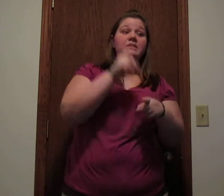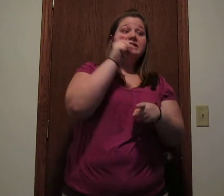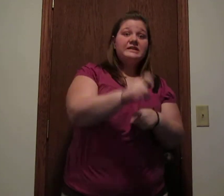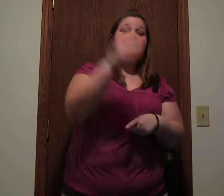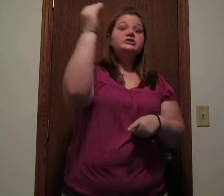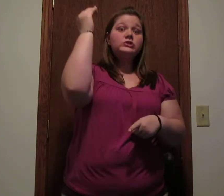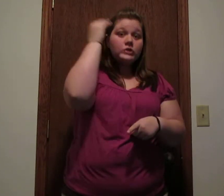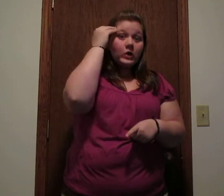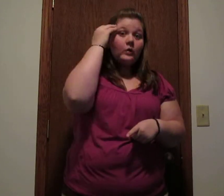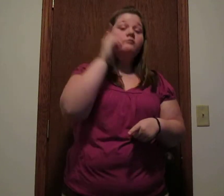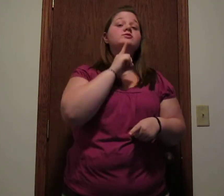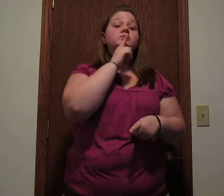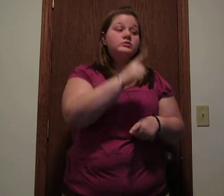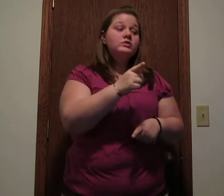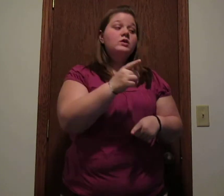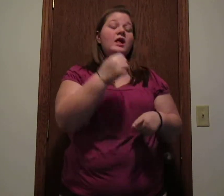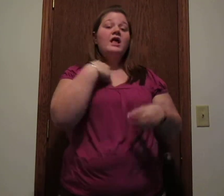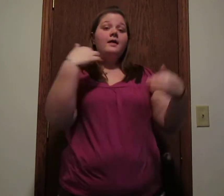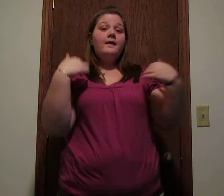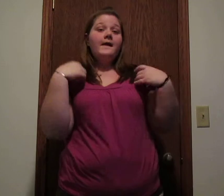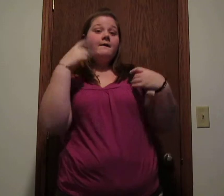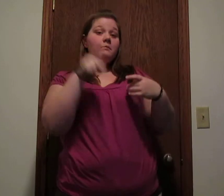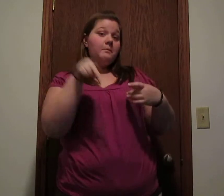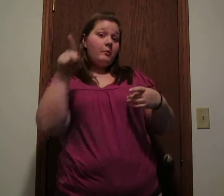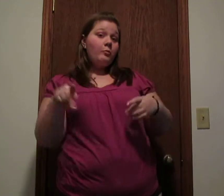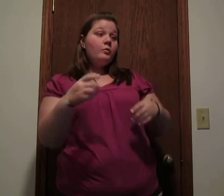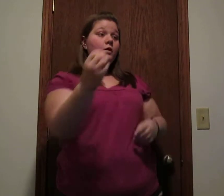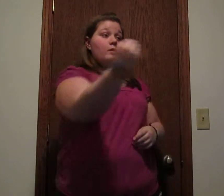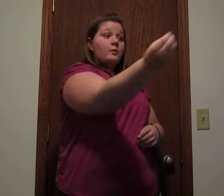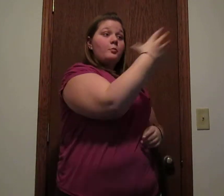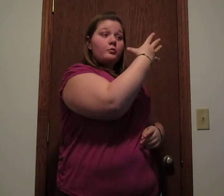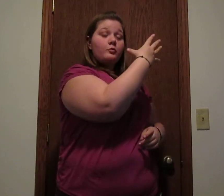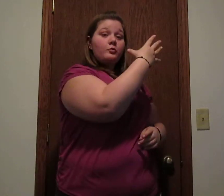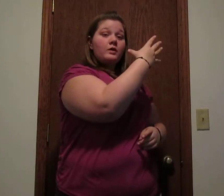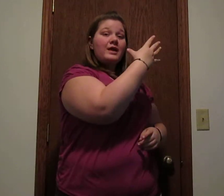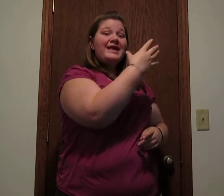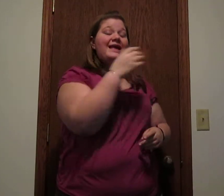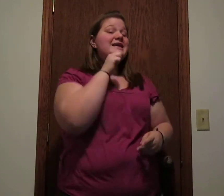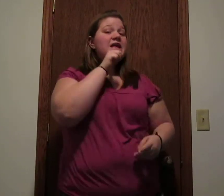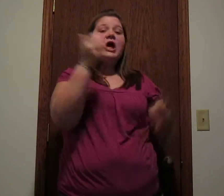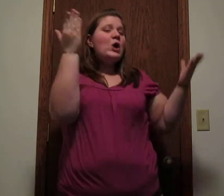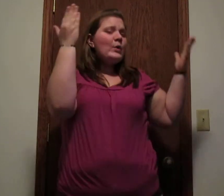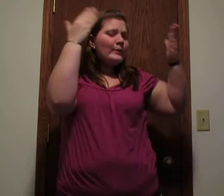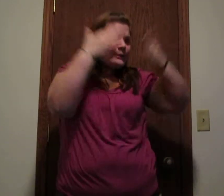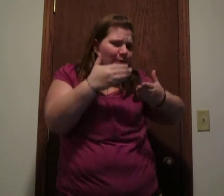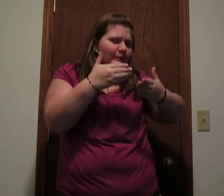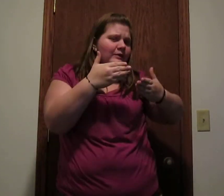what I've got is a presentation here, a PowerPoint. We're going to put it up here. It's not real dark because of the light, but you should be able to see